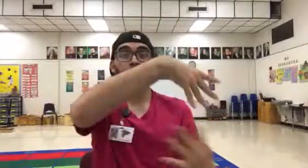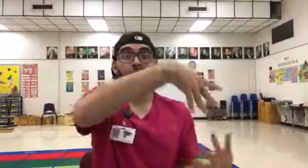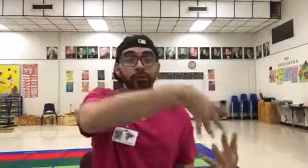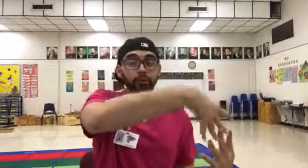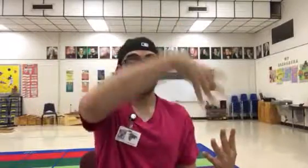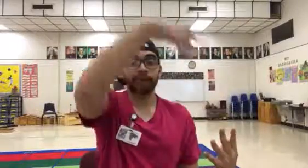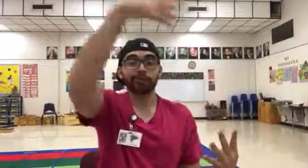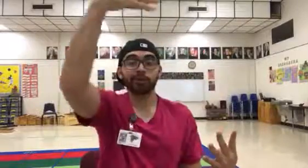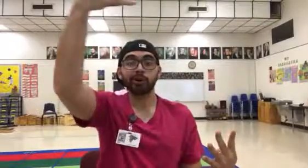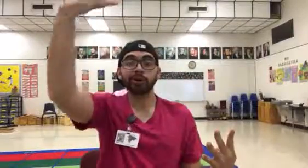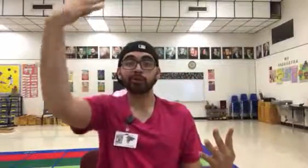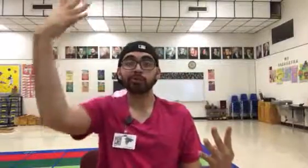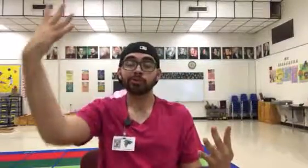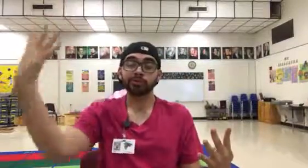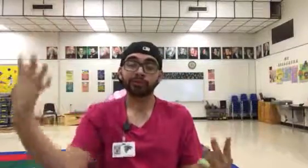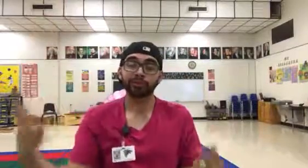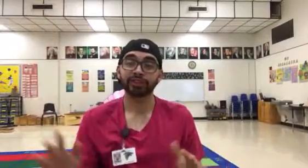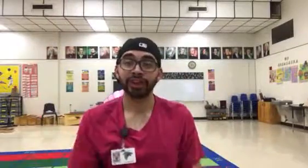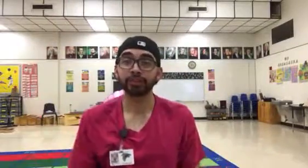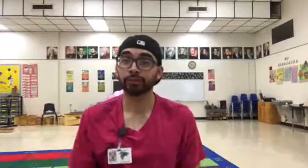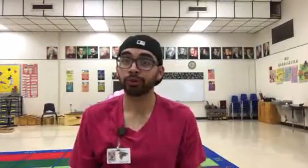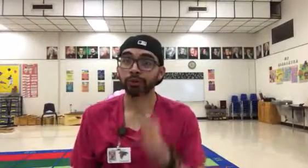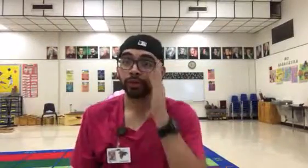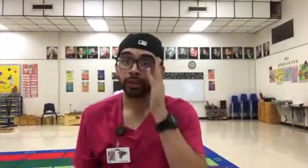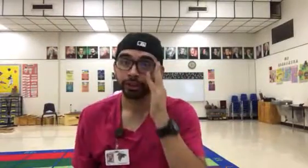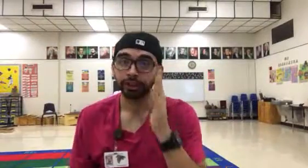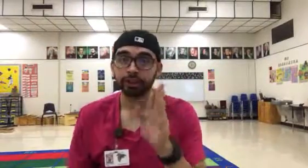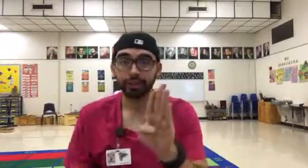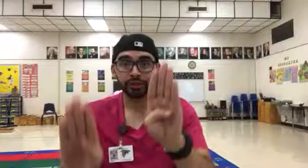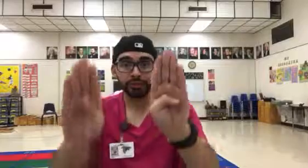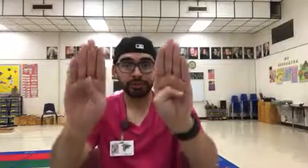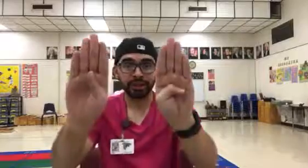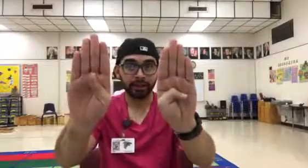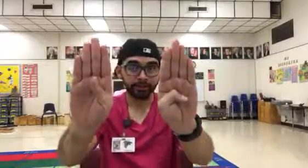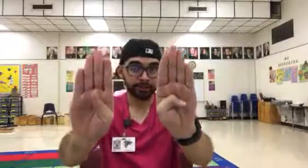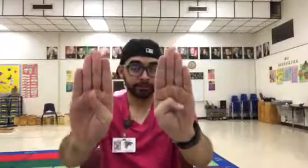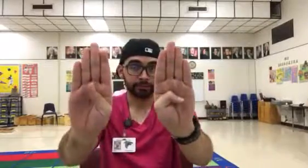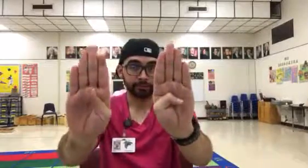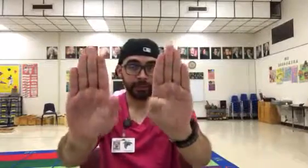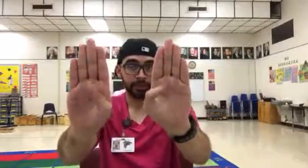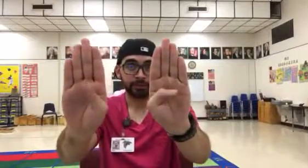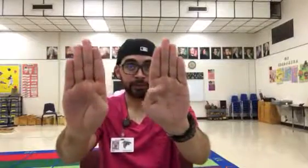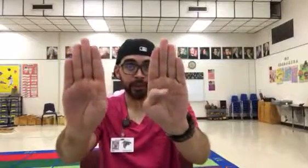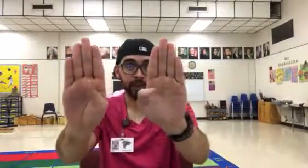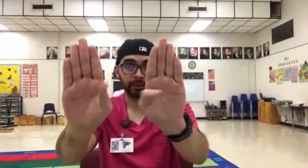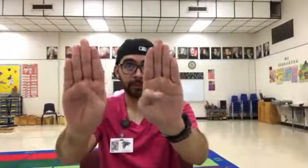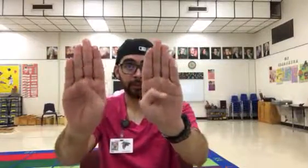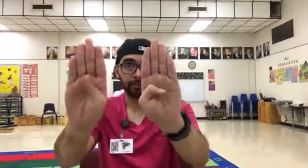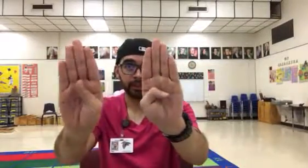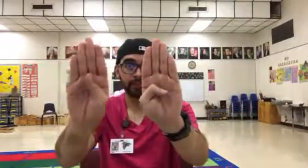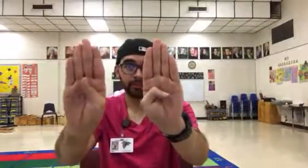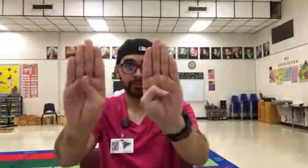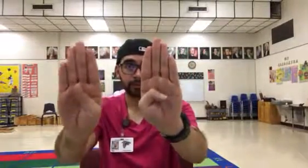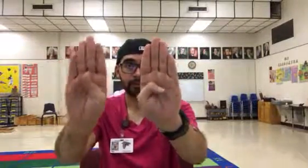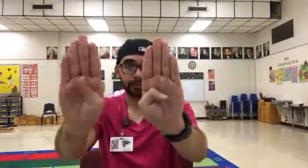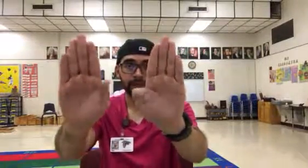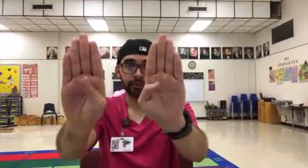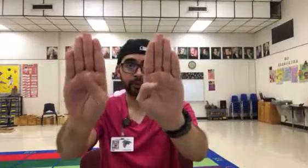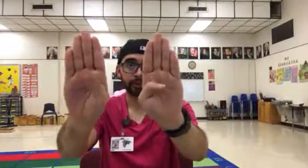over the rainbow. For skies are blue, you're going to take out your B hands. That means B's, there's thumbs in the